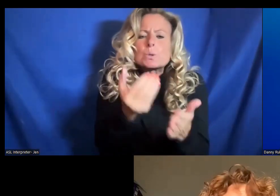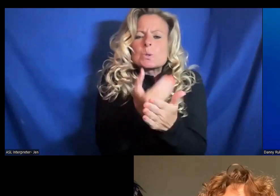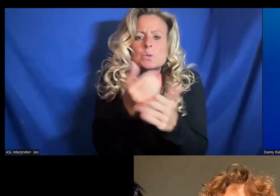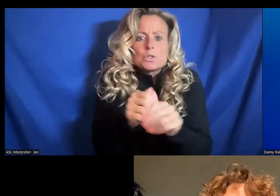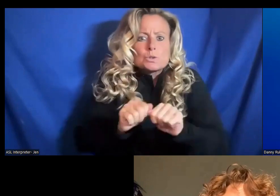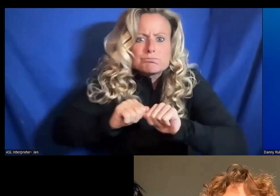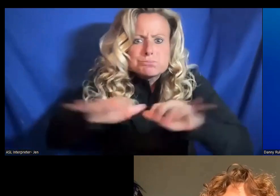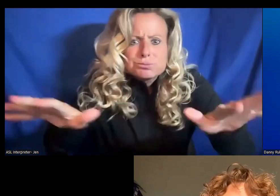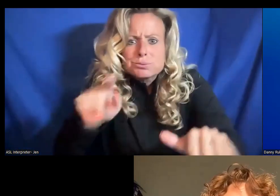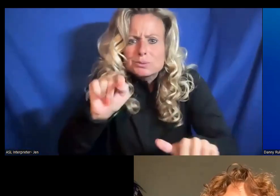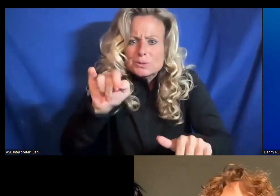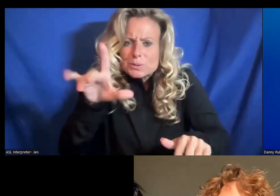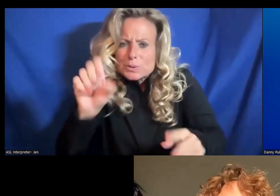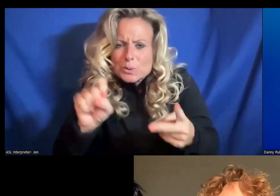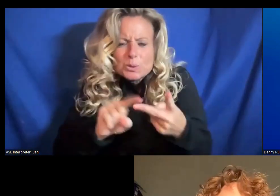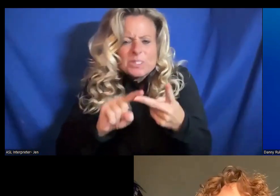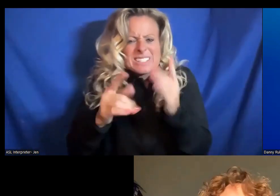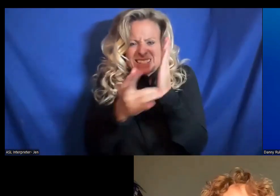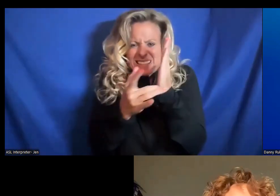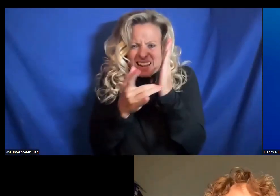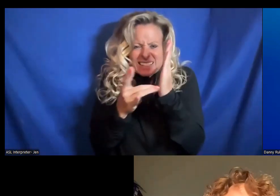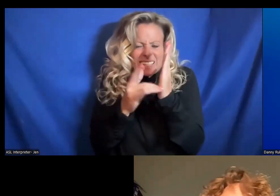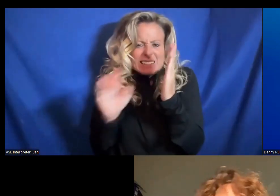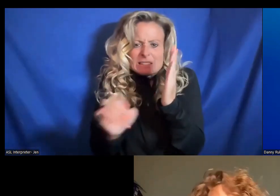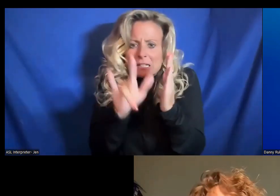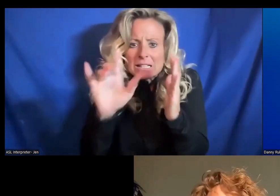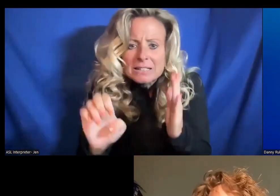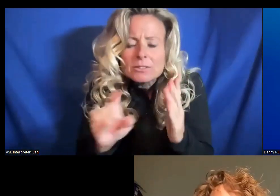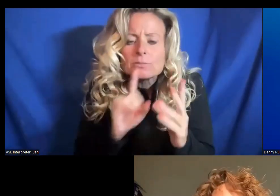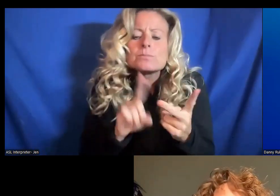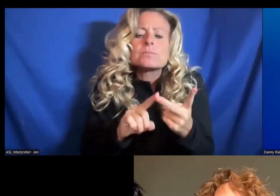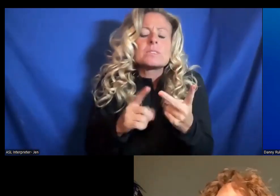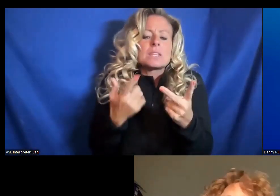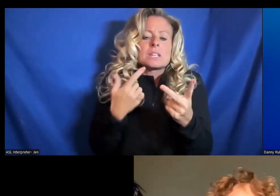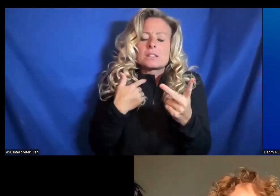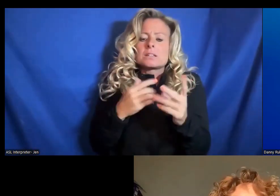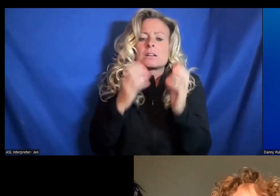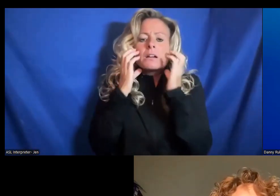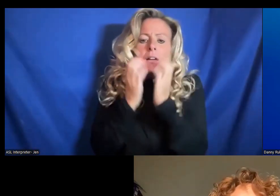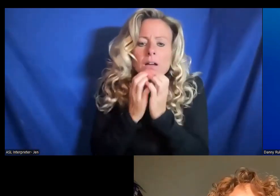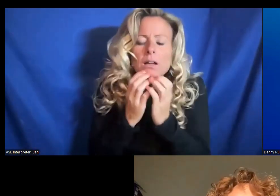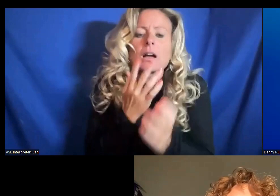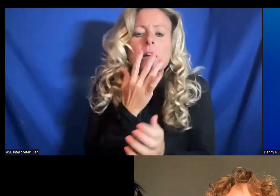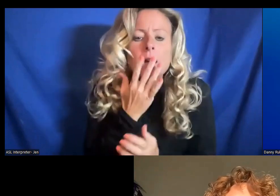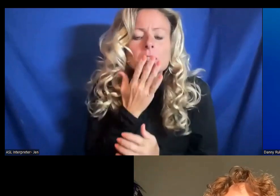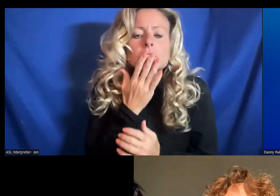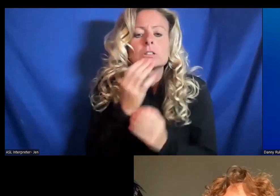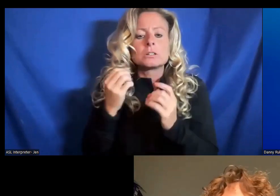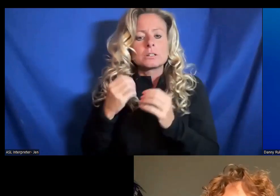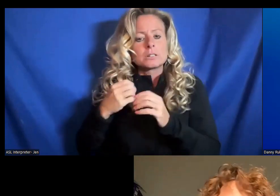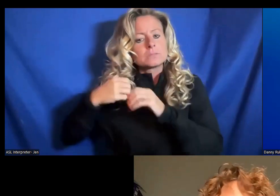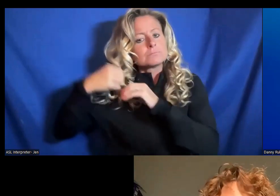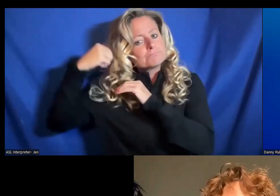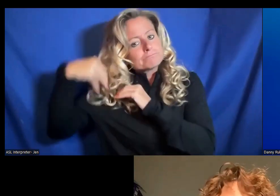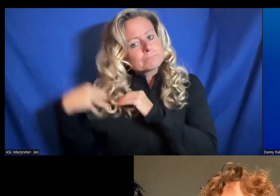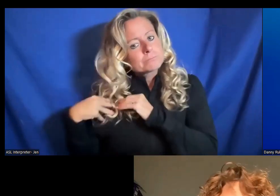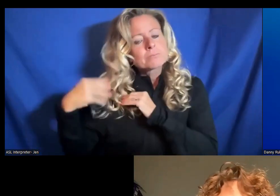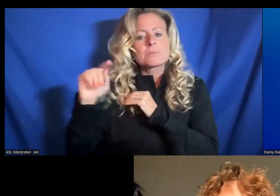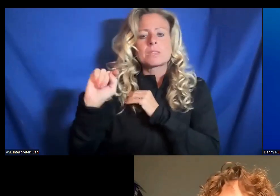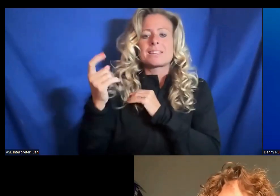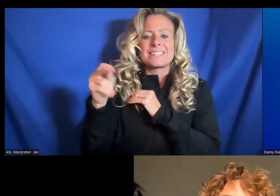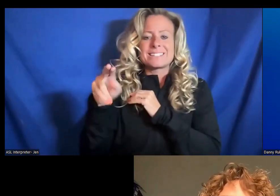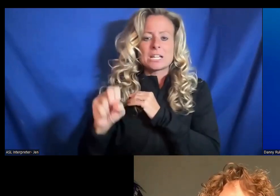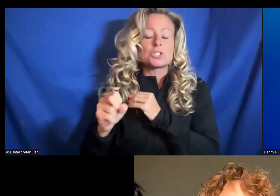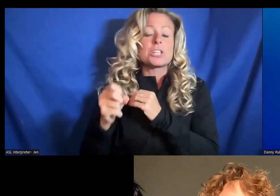different techniques. There's everything from color to beard trims to extensions. This industry is